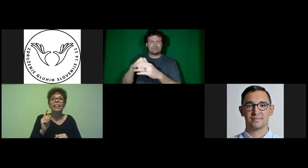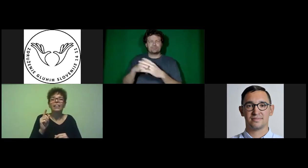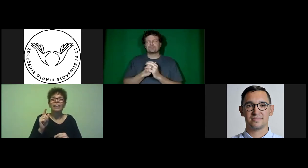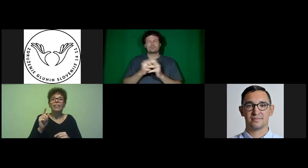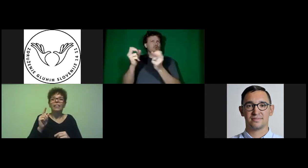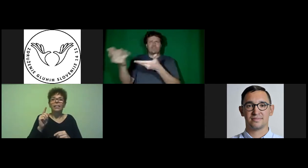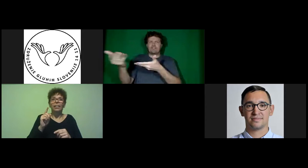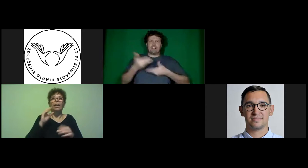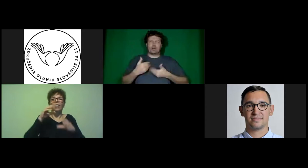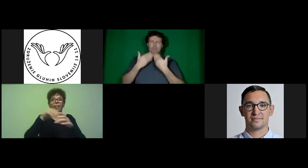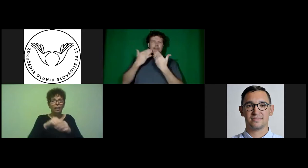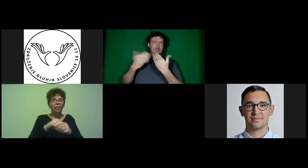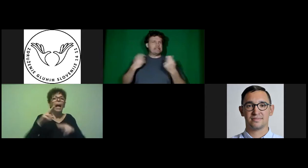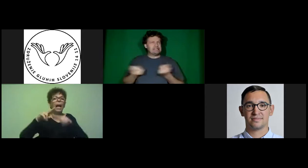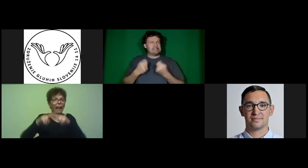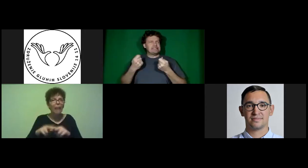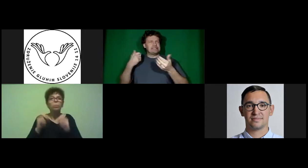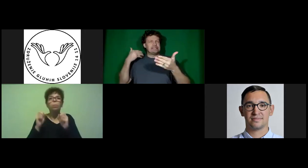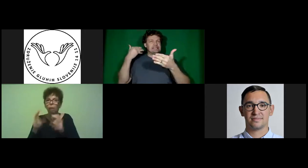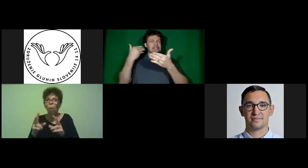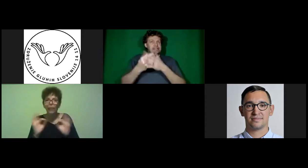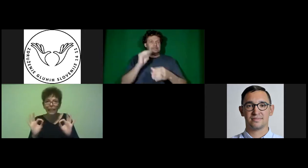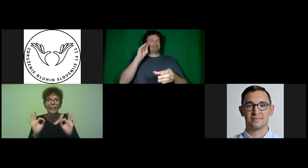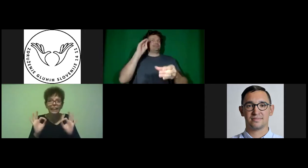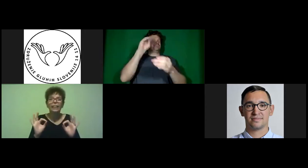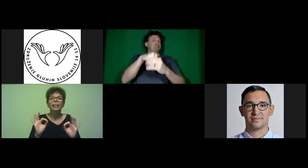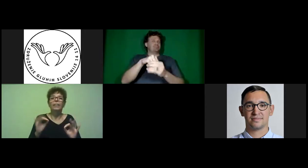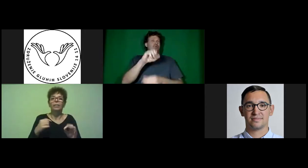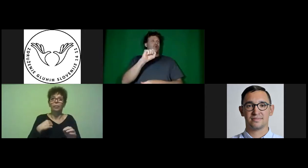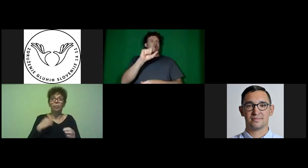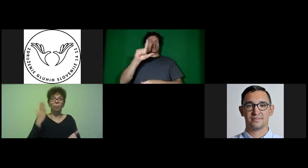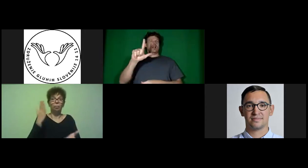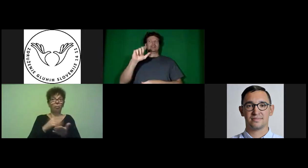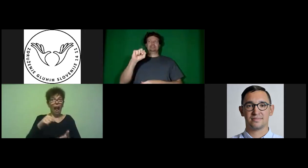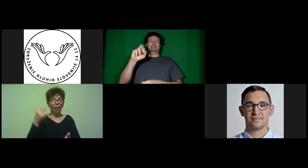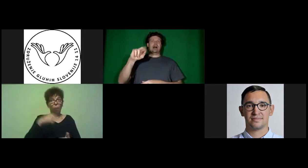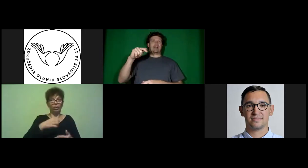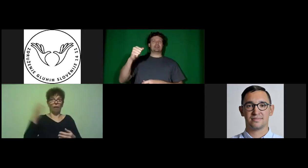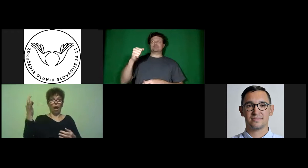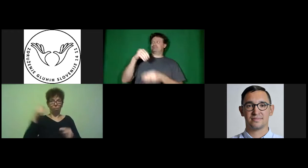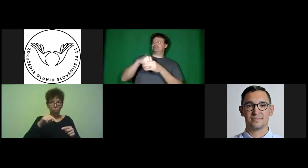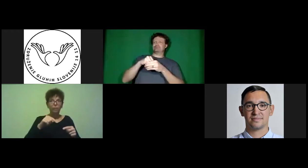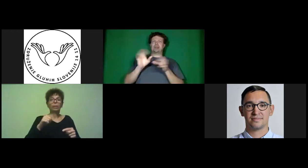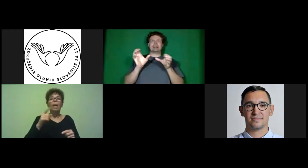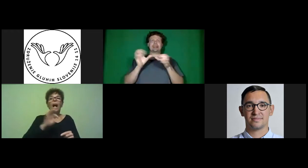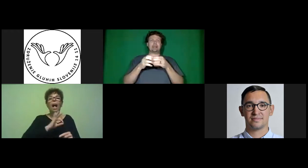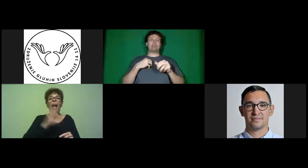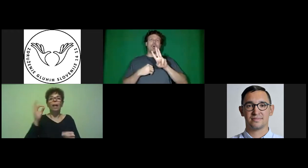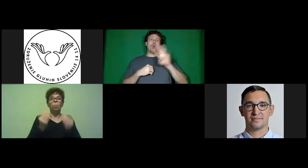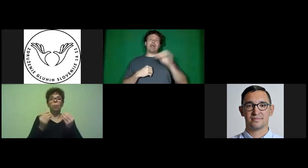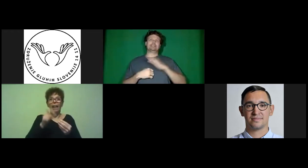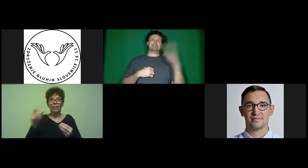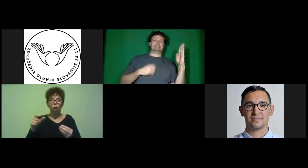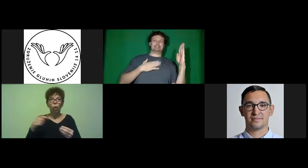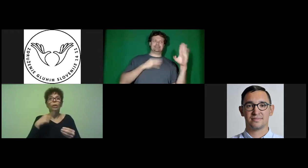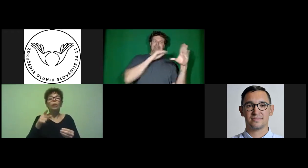So I joined a hearing club in their training, not in their competition. And now here I am,